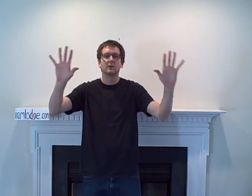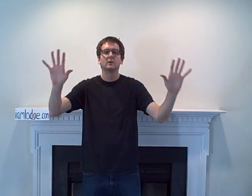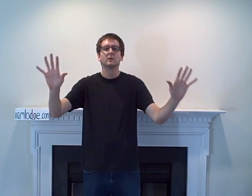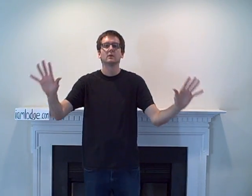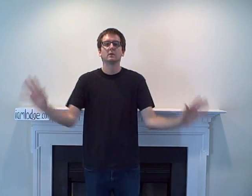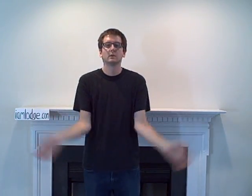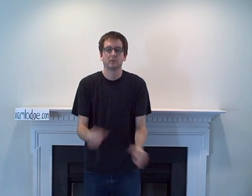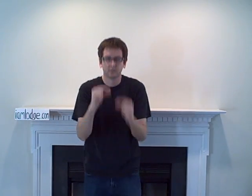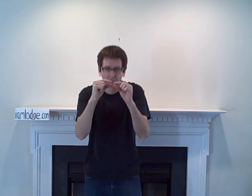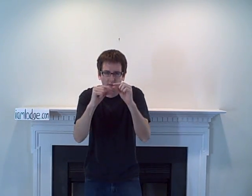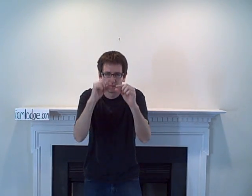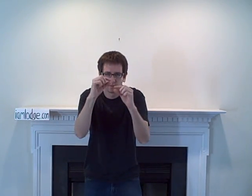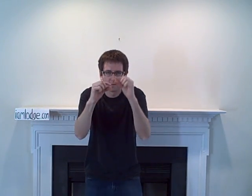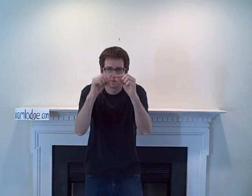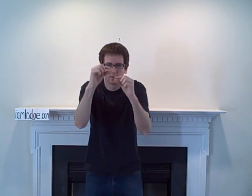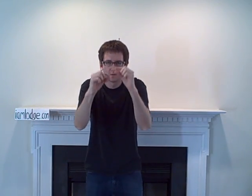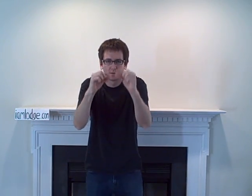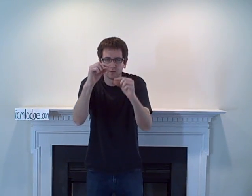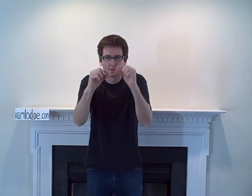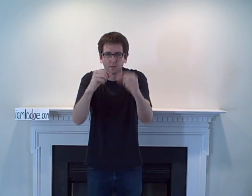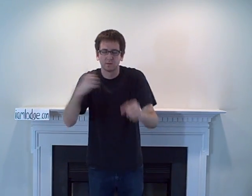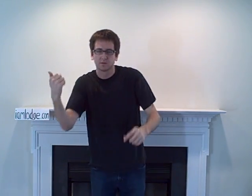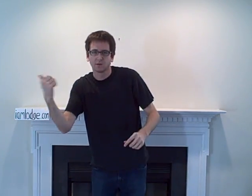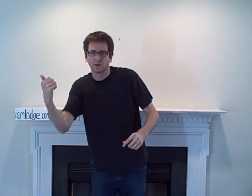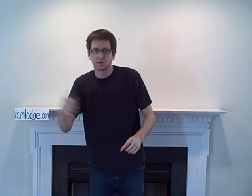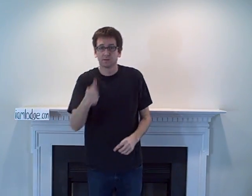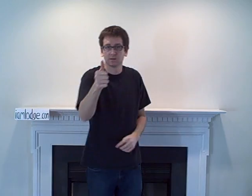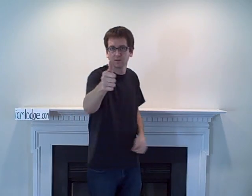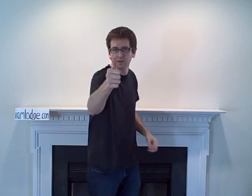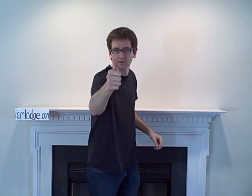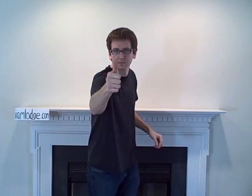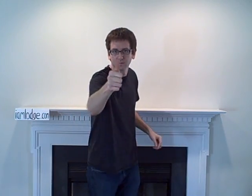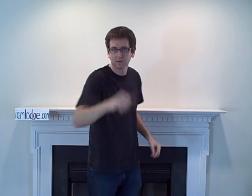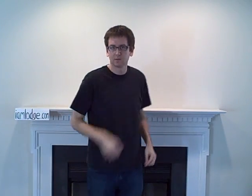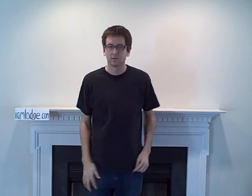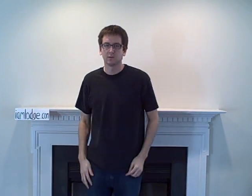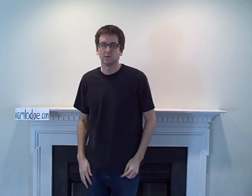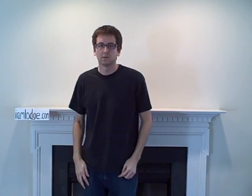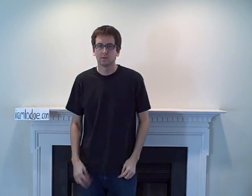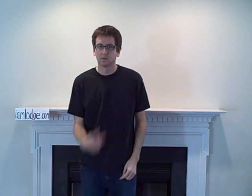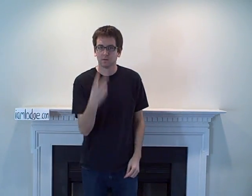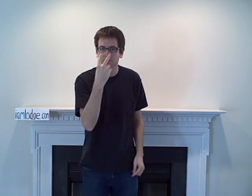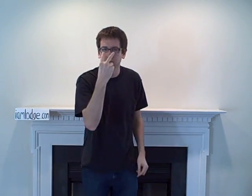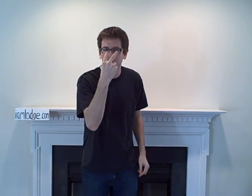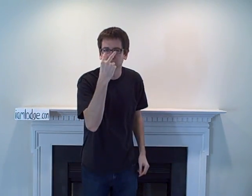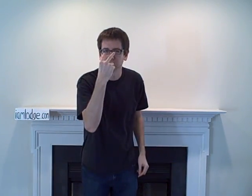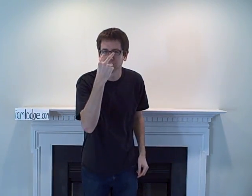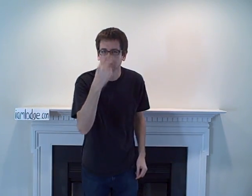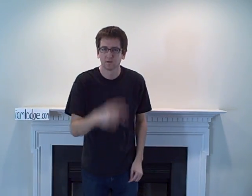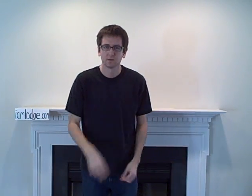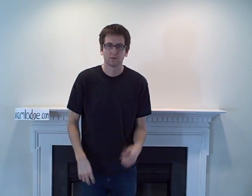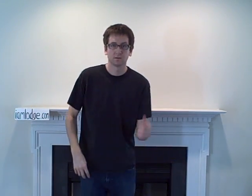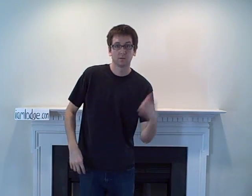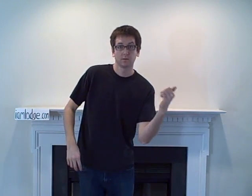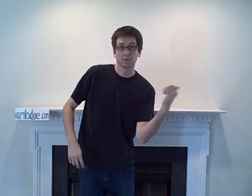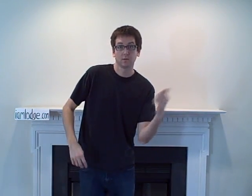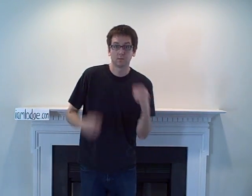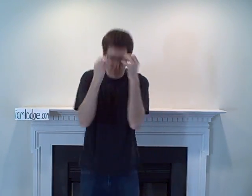living things have basic cells. Yeah, and Tom believes it, the first to see it. Hook was